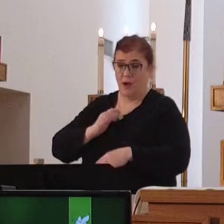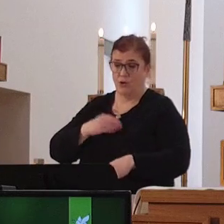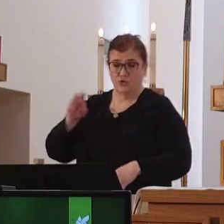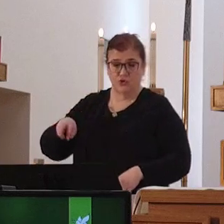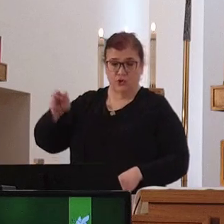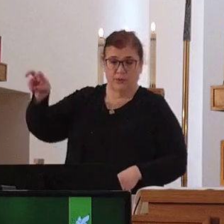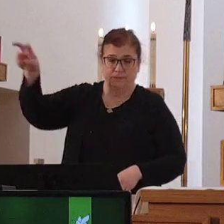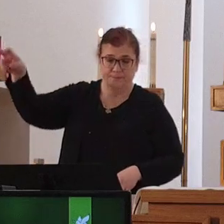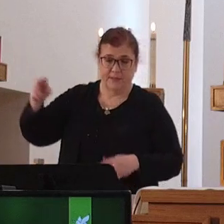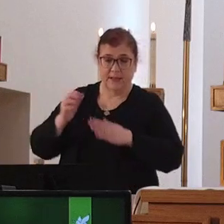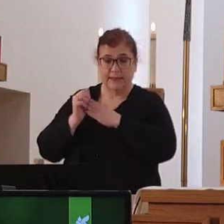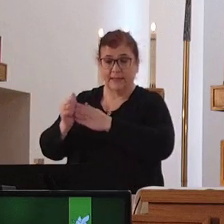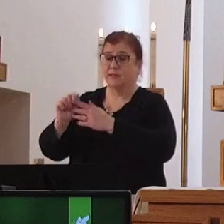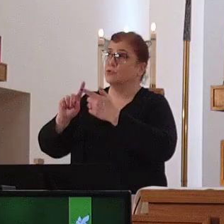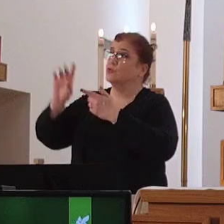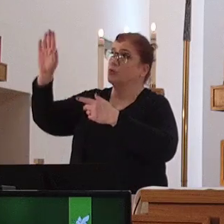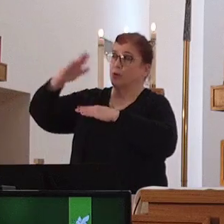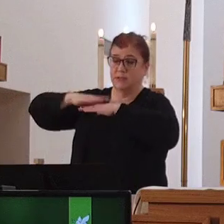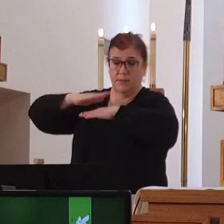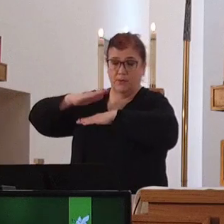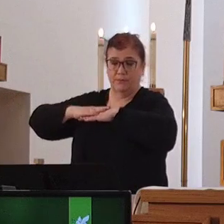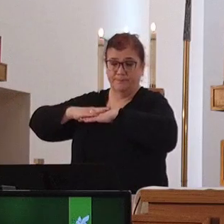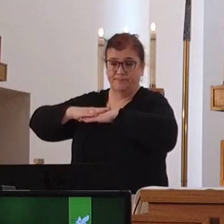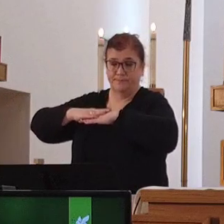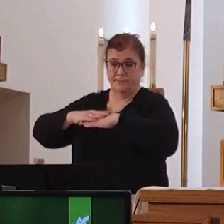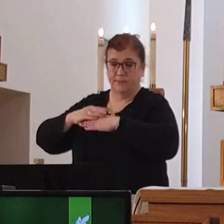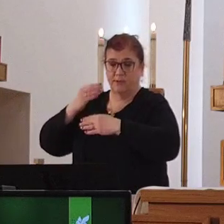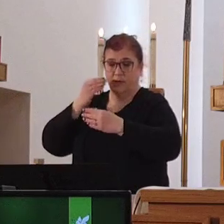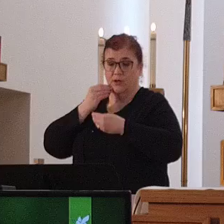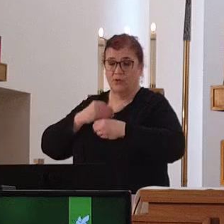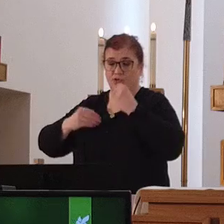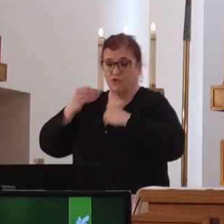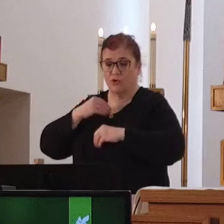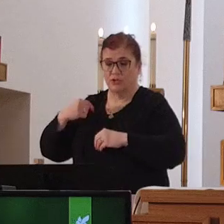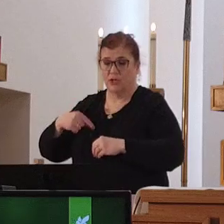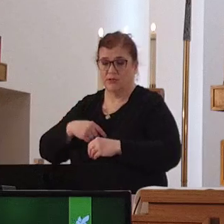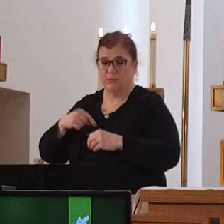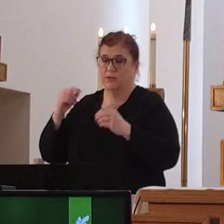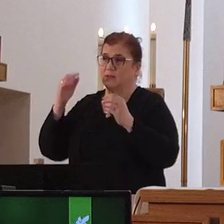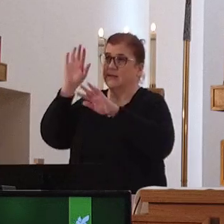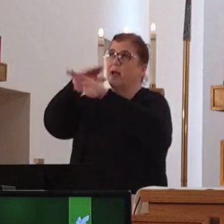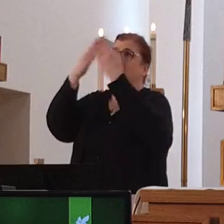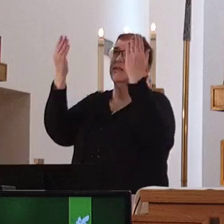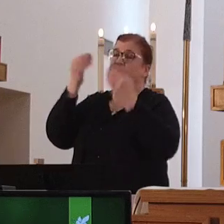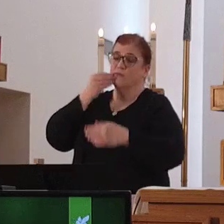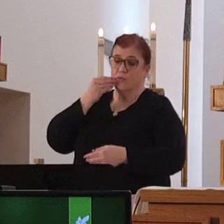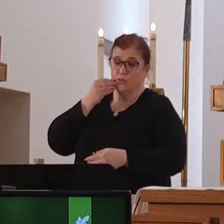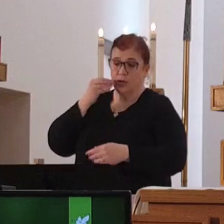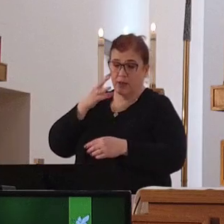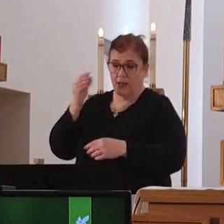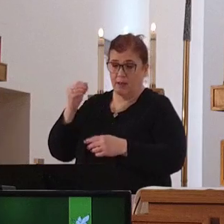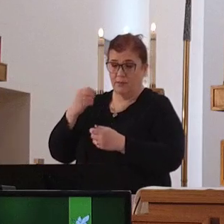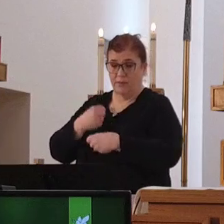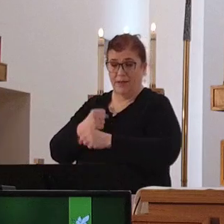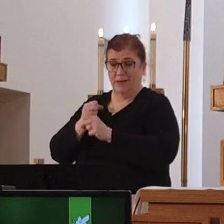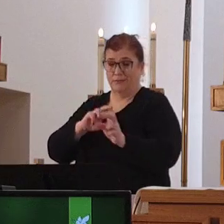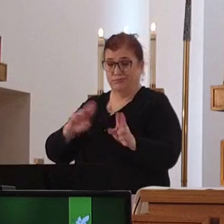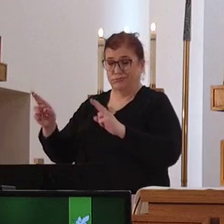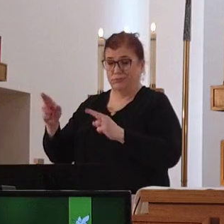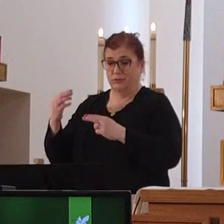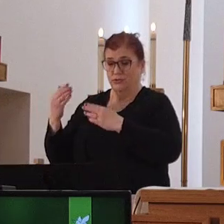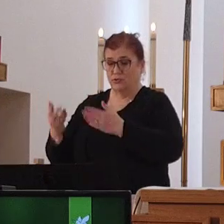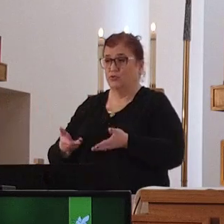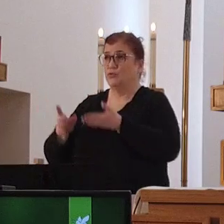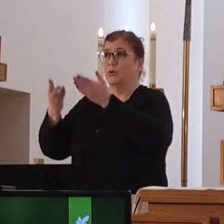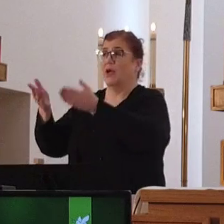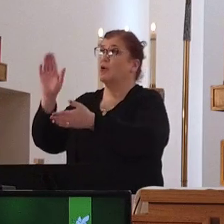journey. Lead us to your table. Nourish us with this heavenly food. And prepare us to carry your